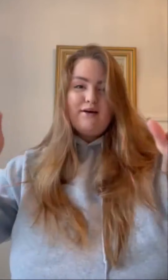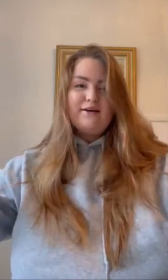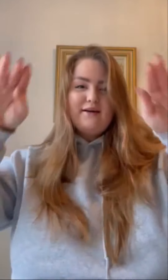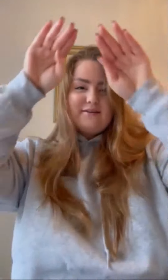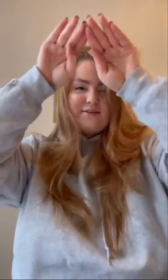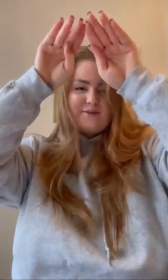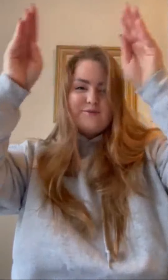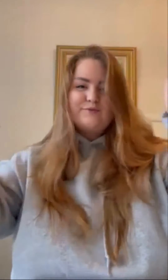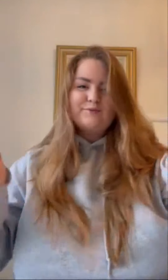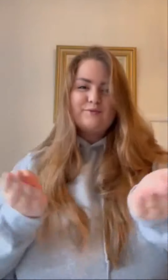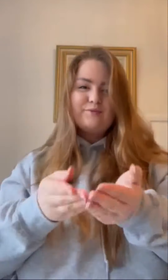Oceania,